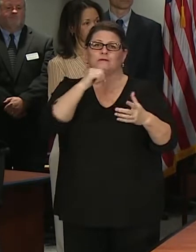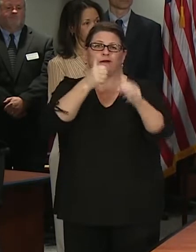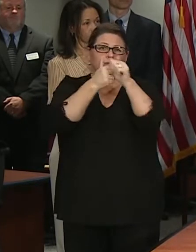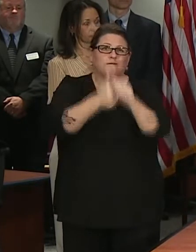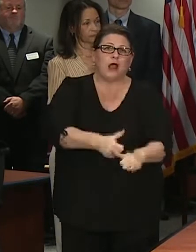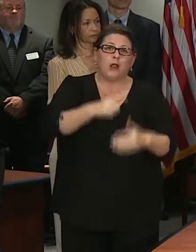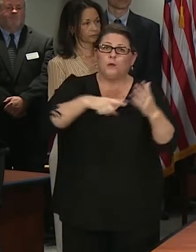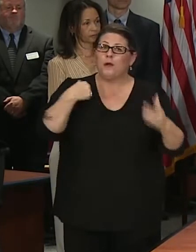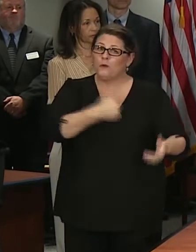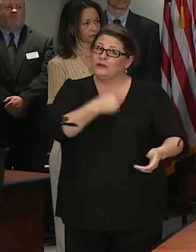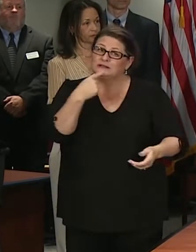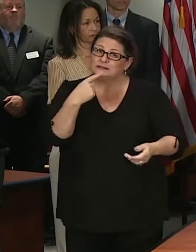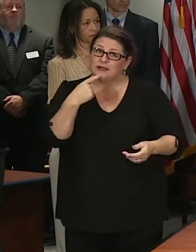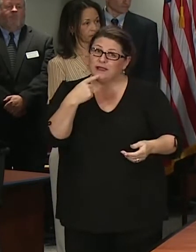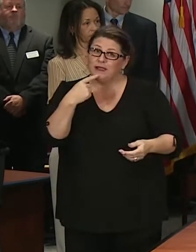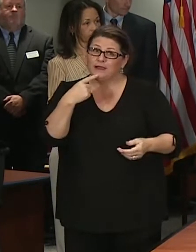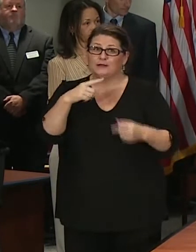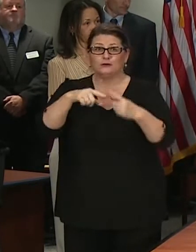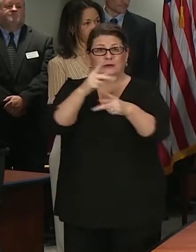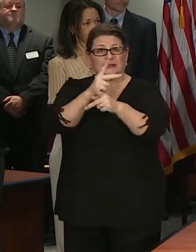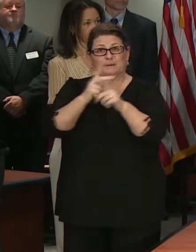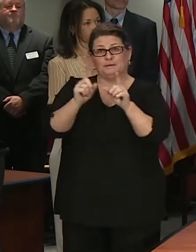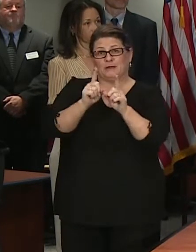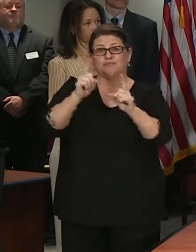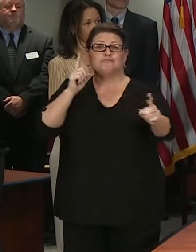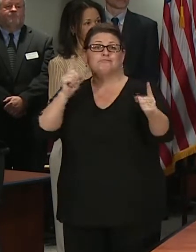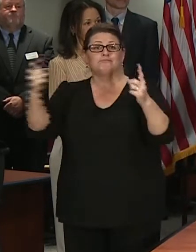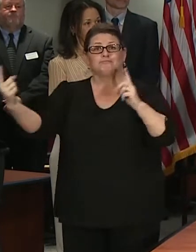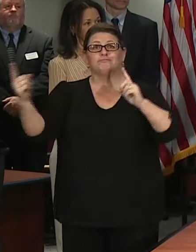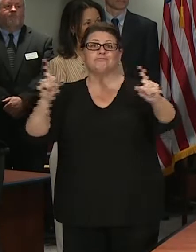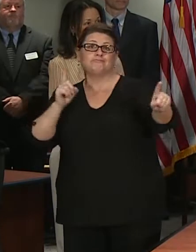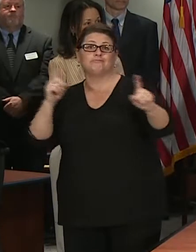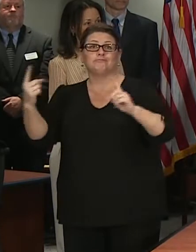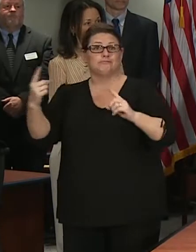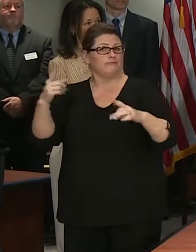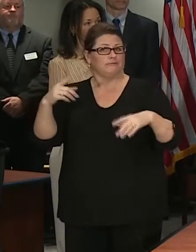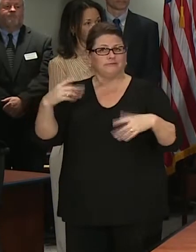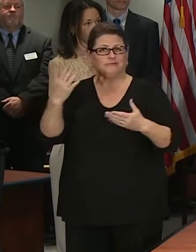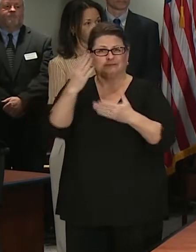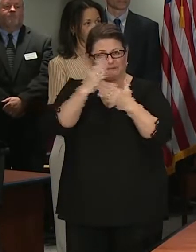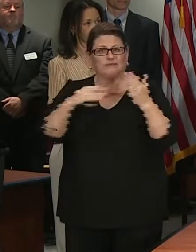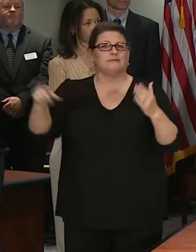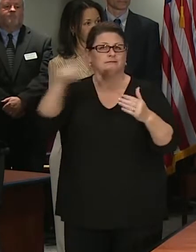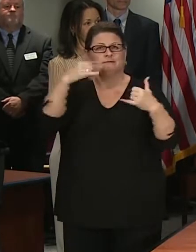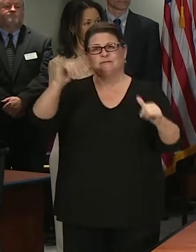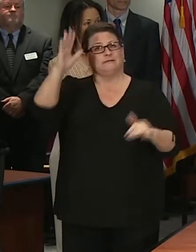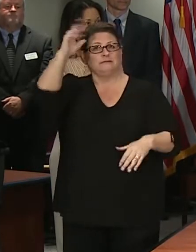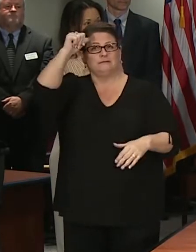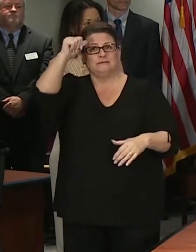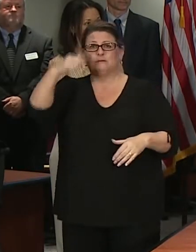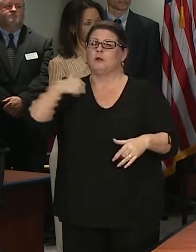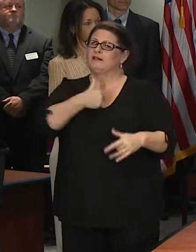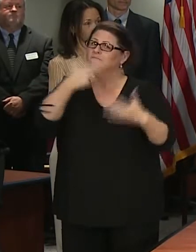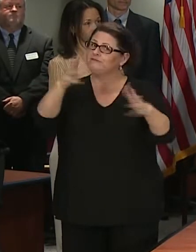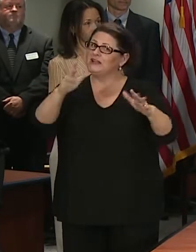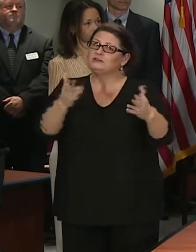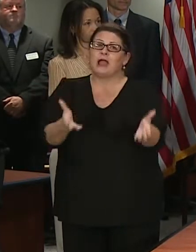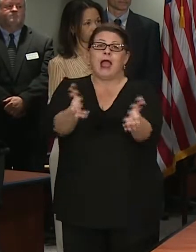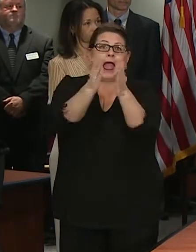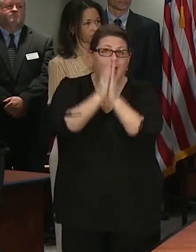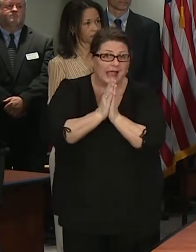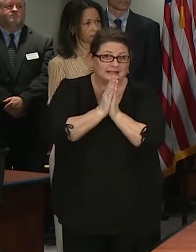requests concerning social distancing. We've asked, we've urged, we've